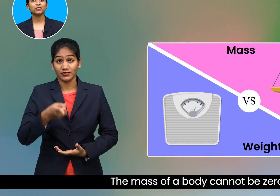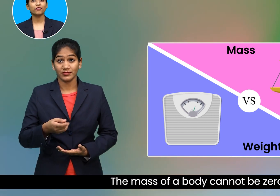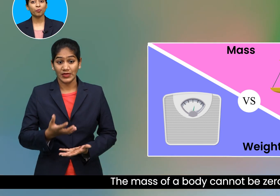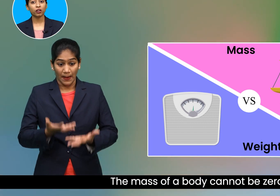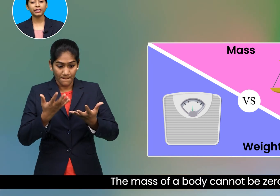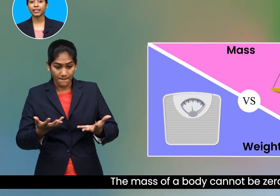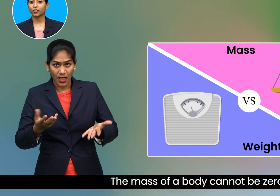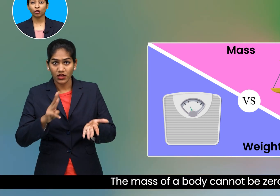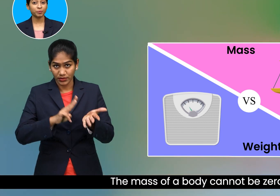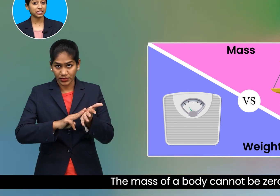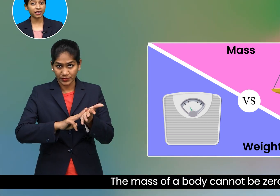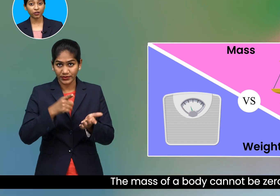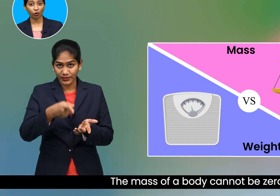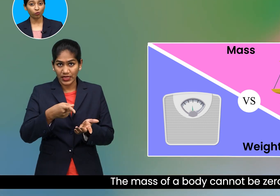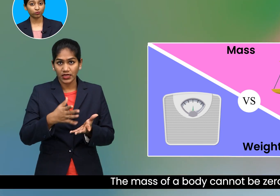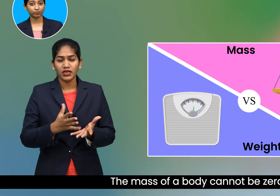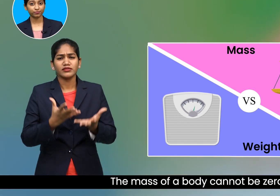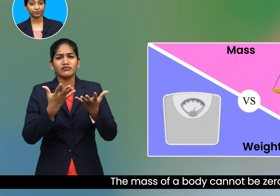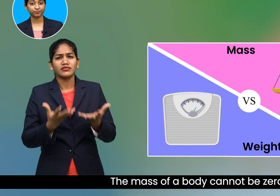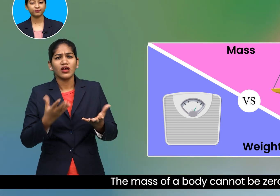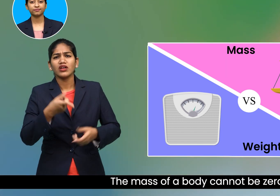The mass of a body cannot be zero.